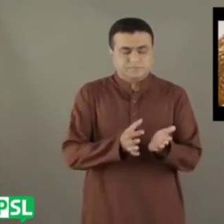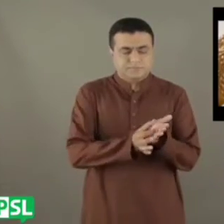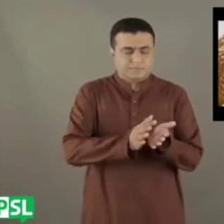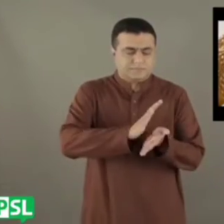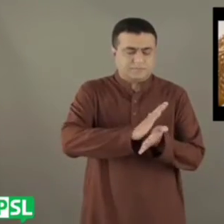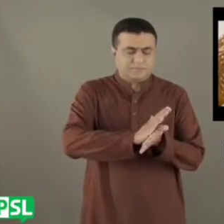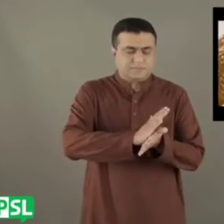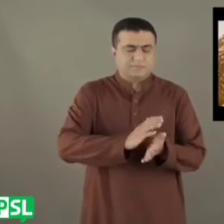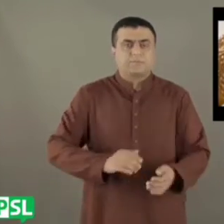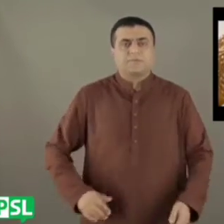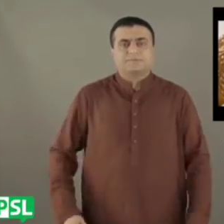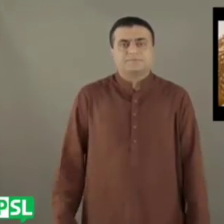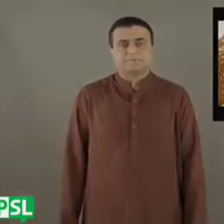burger patty,